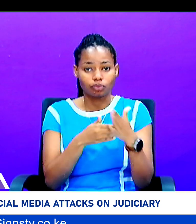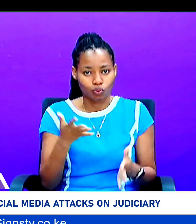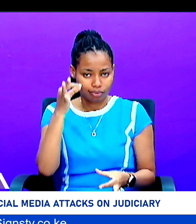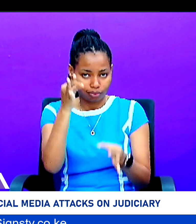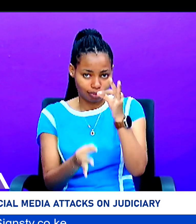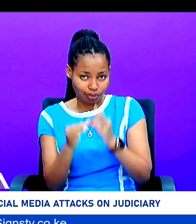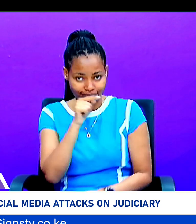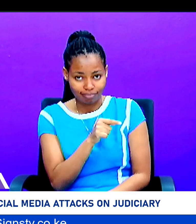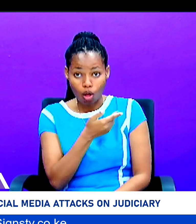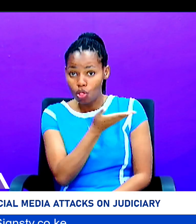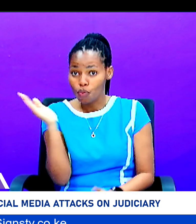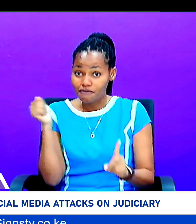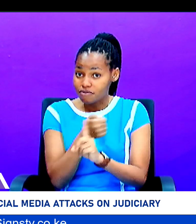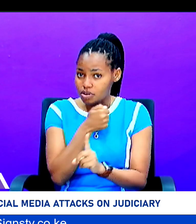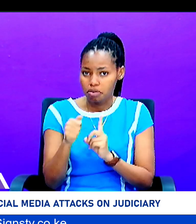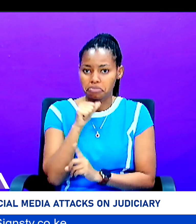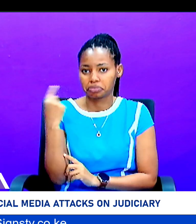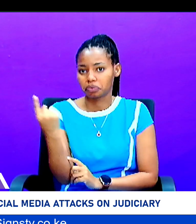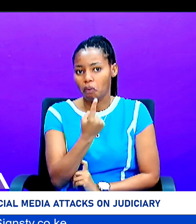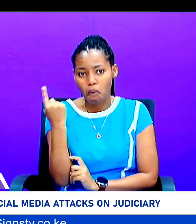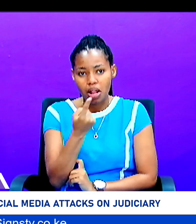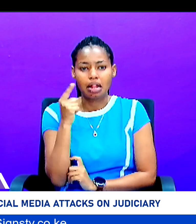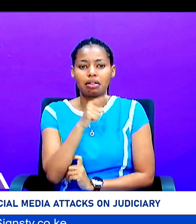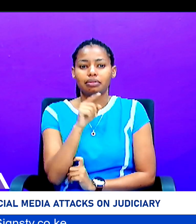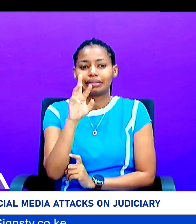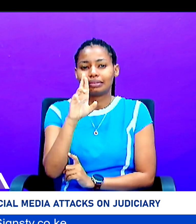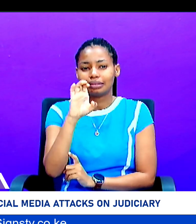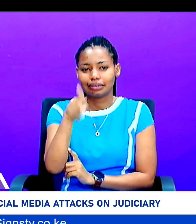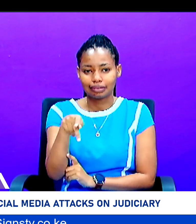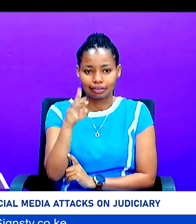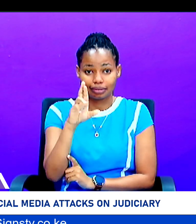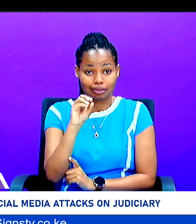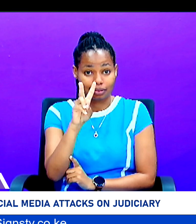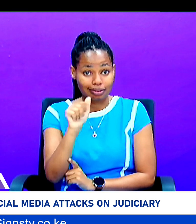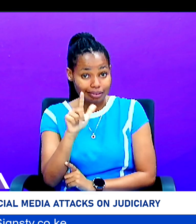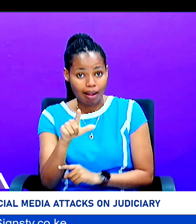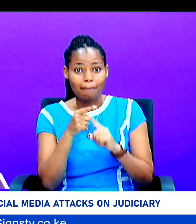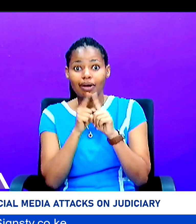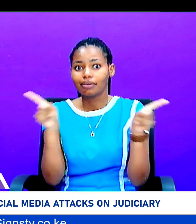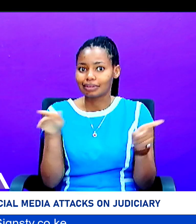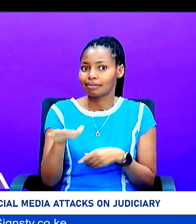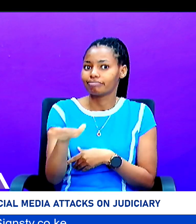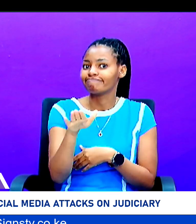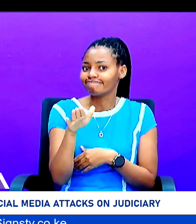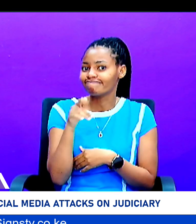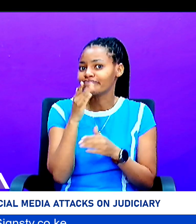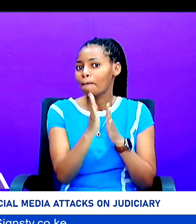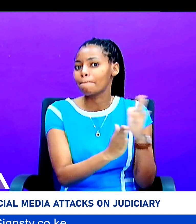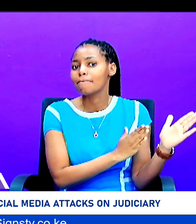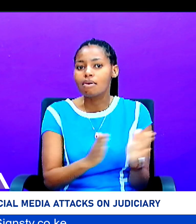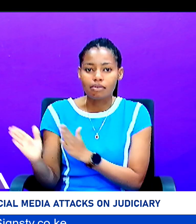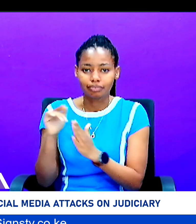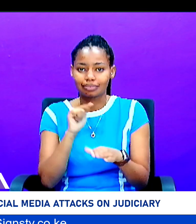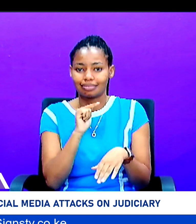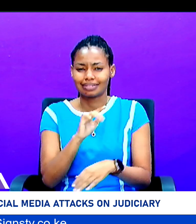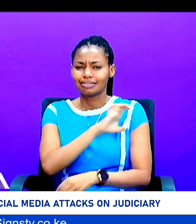She stated that these attacks are not merely casual criticism, but are a calculated effort to weaken the